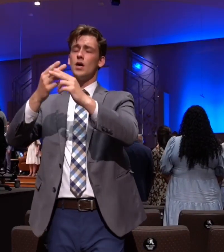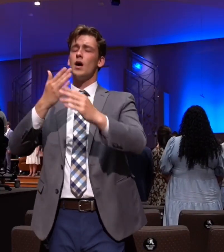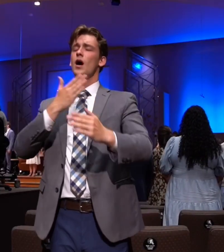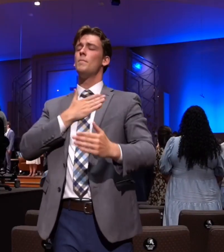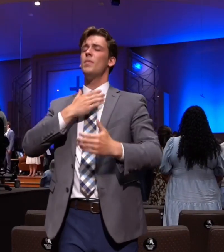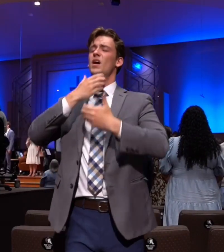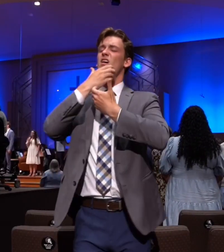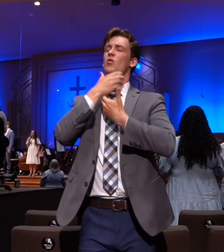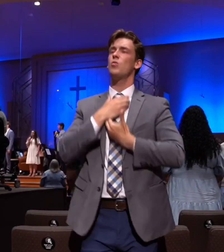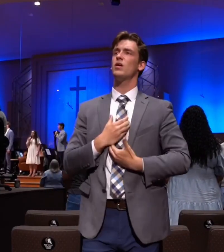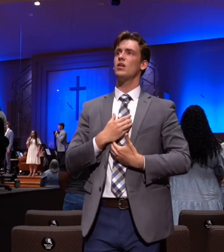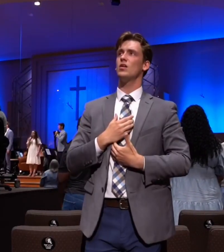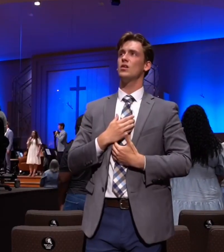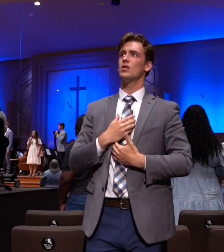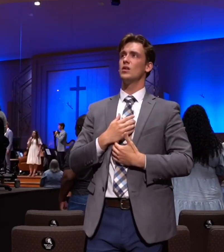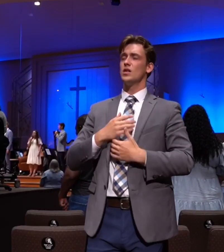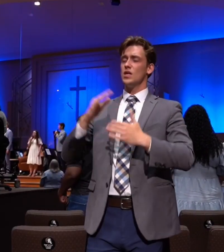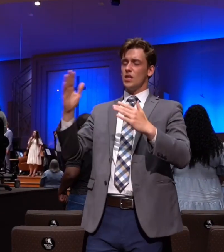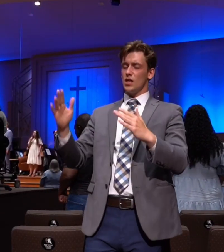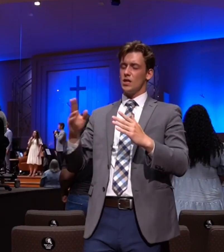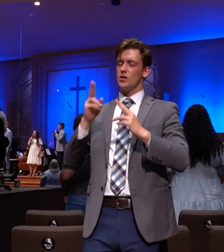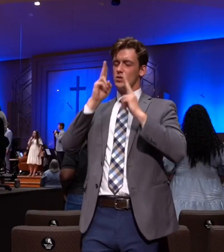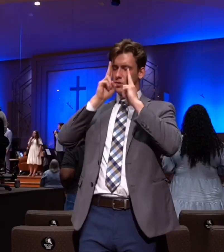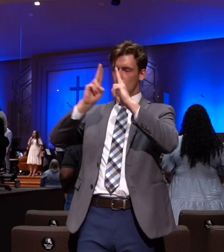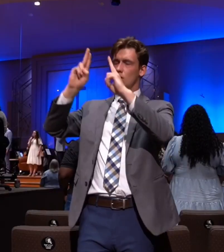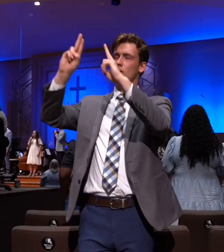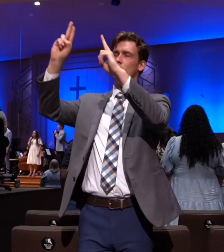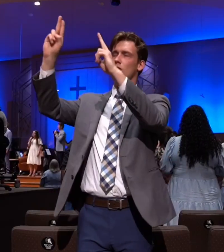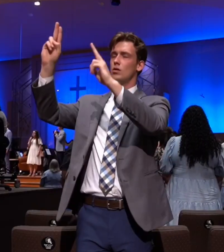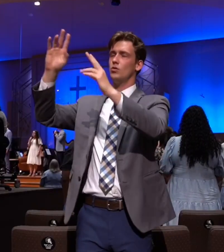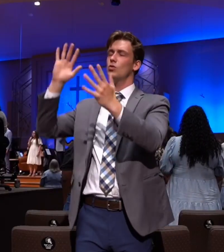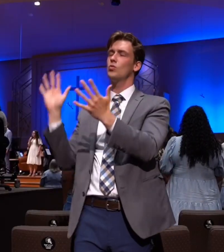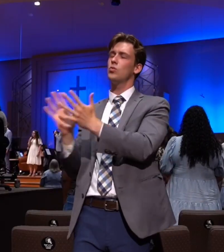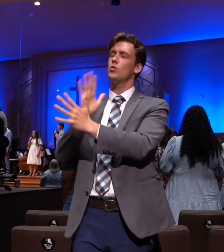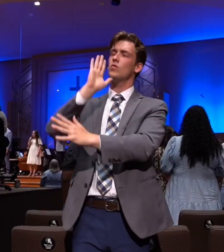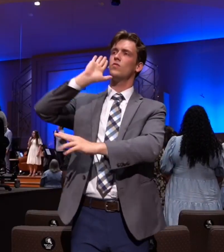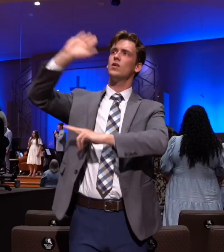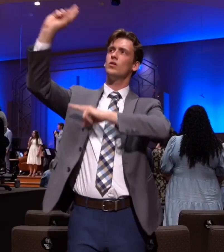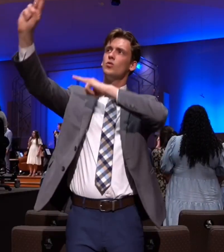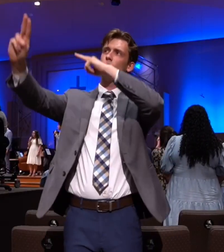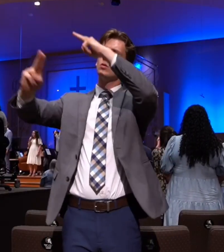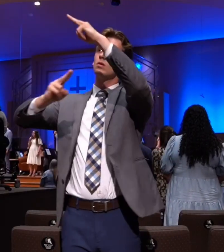May all my days bring glory to your